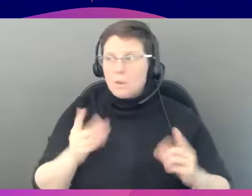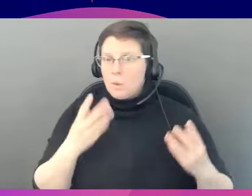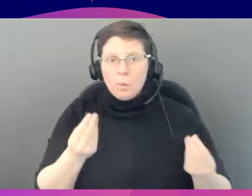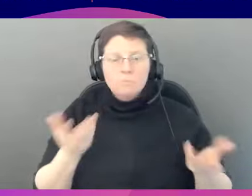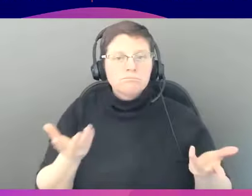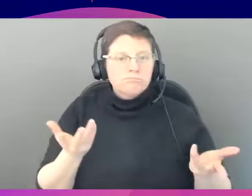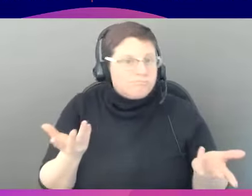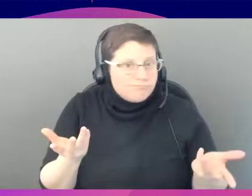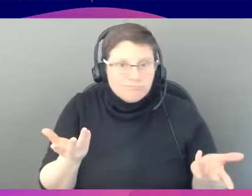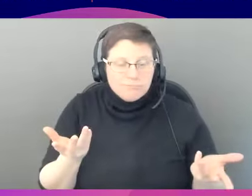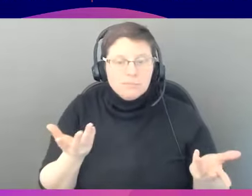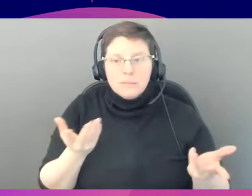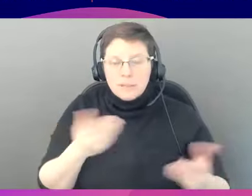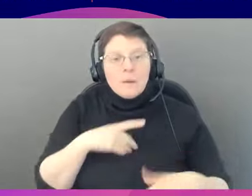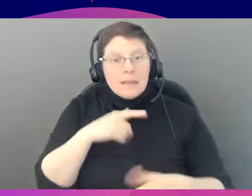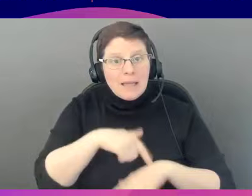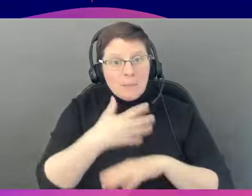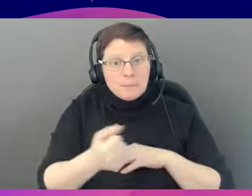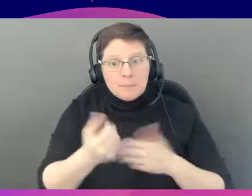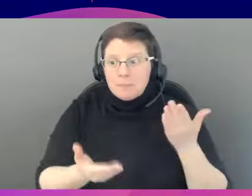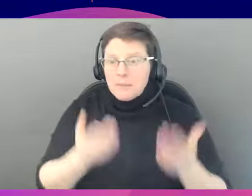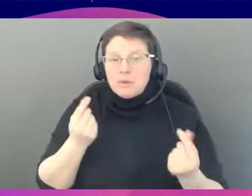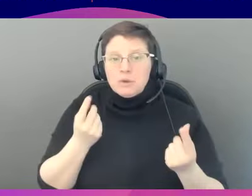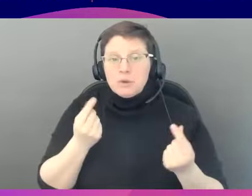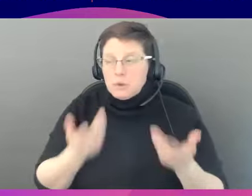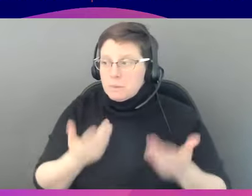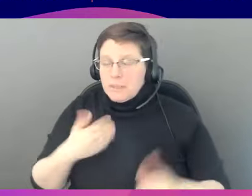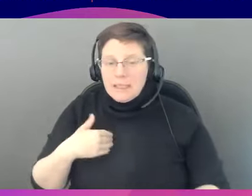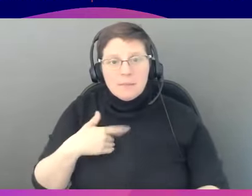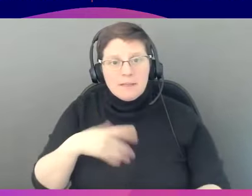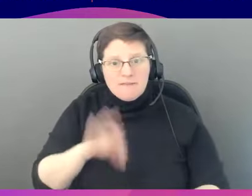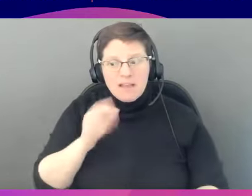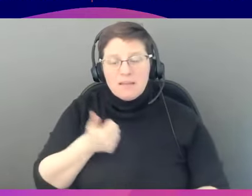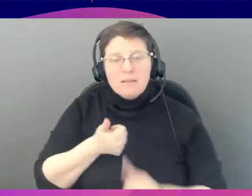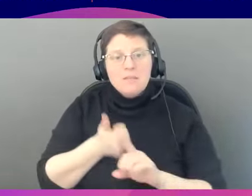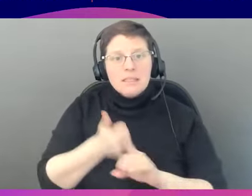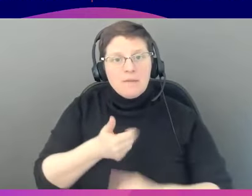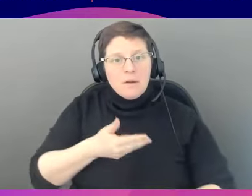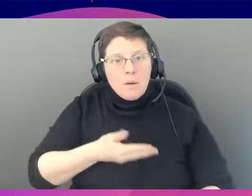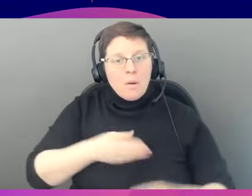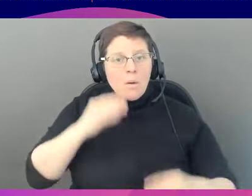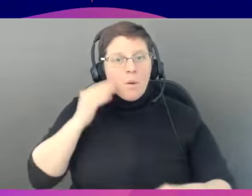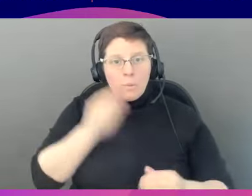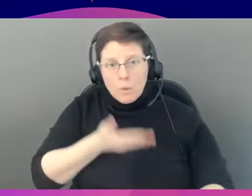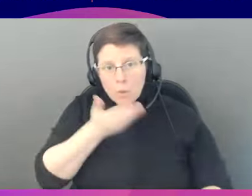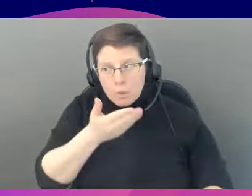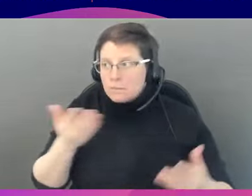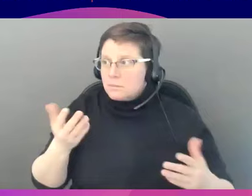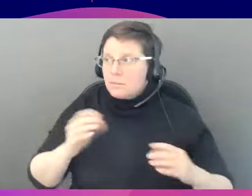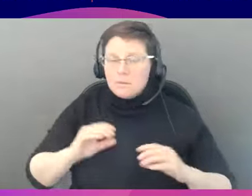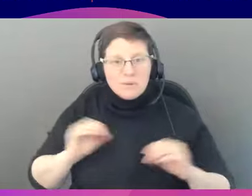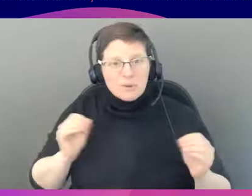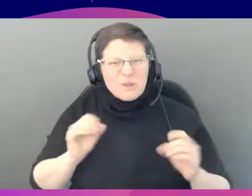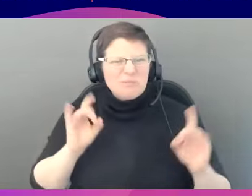time limit is met, survivors may experience precarious housing or homelessness. Offsite sheltering can also be a difficult option